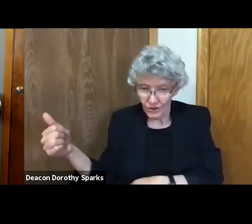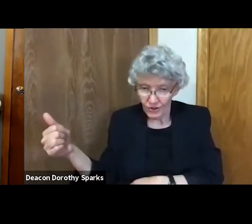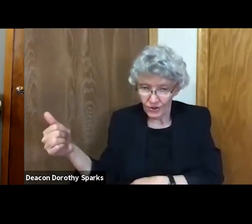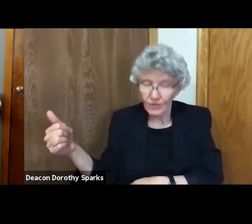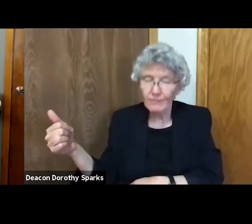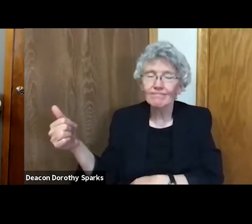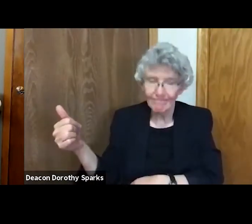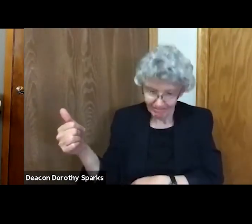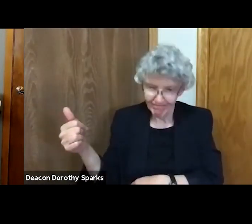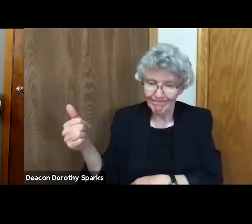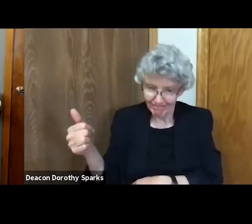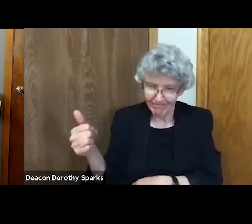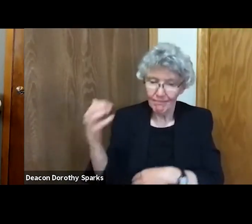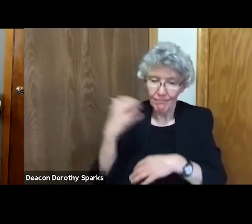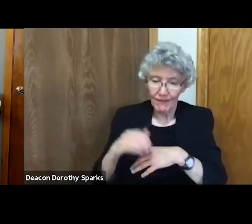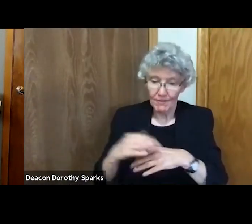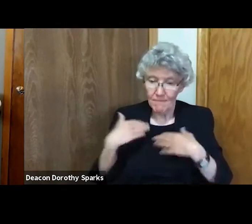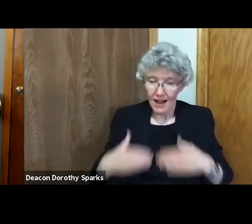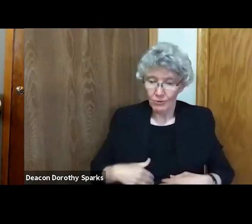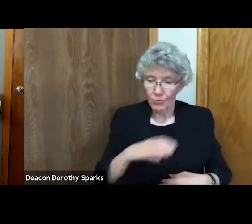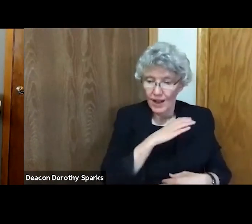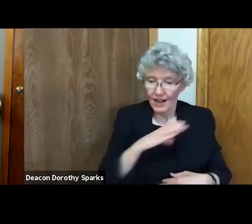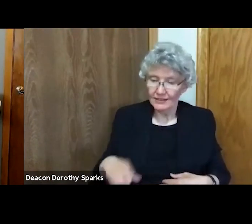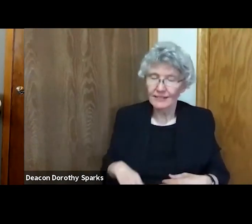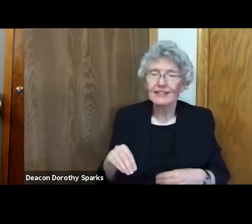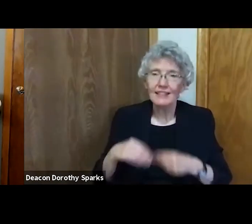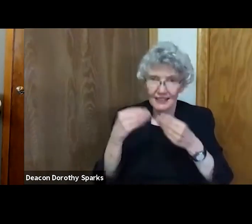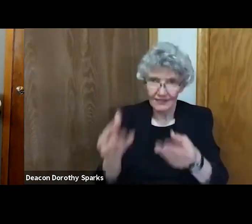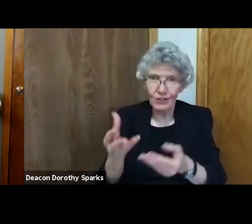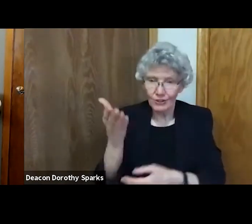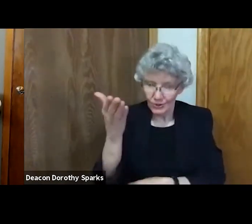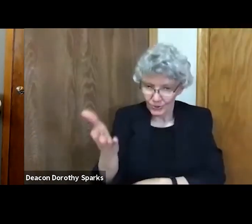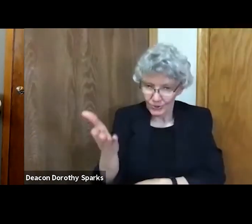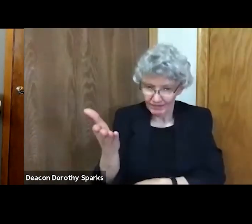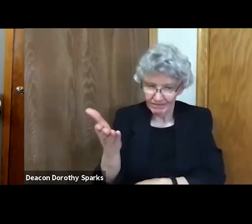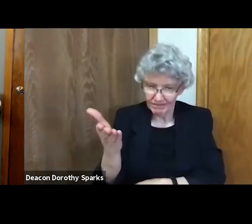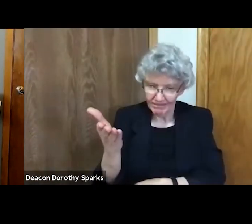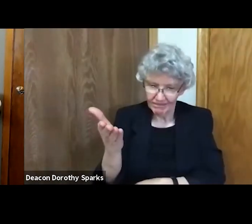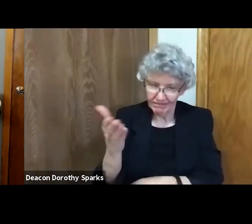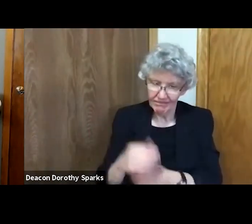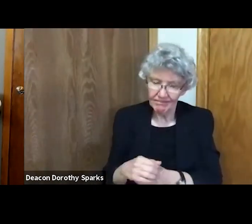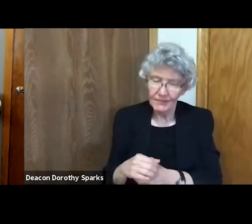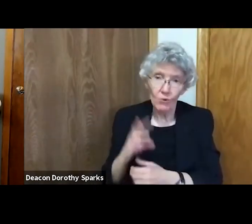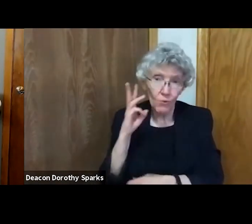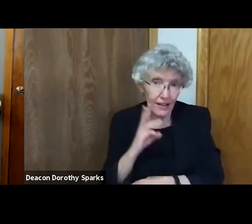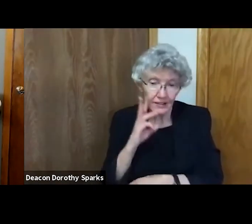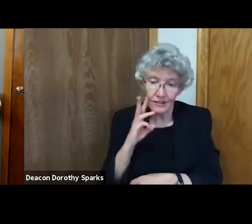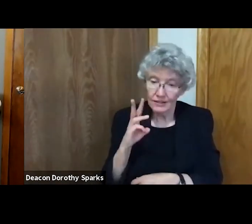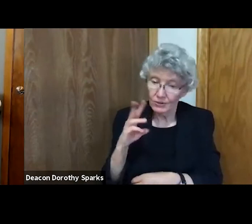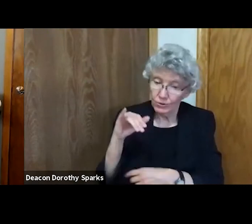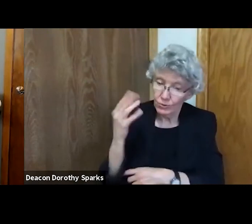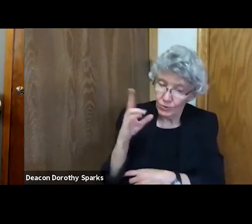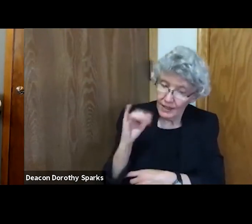When you serve one another, please use the language of body of Christ given for you with the